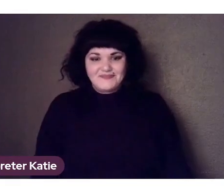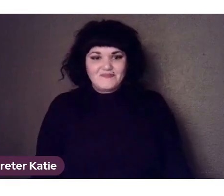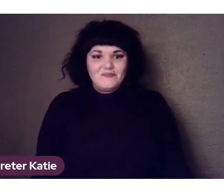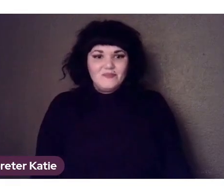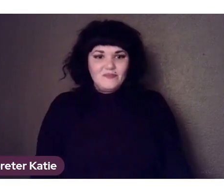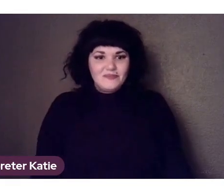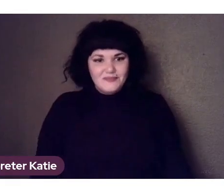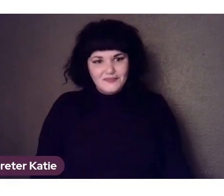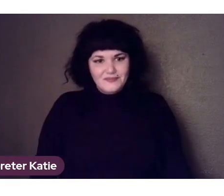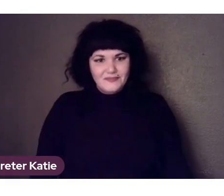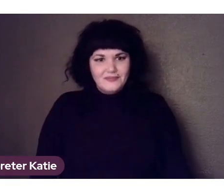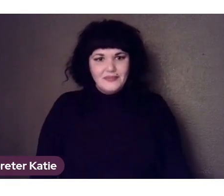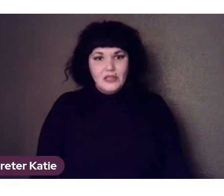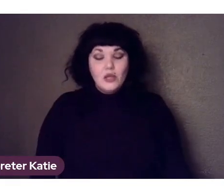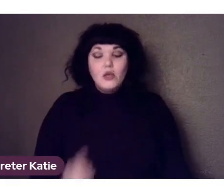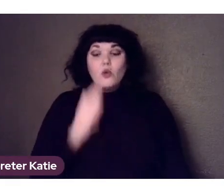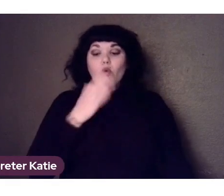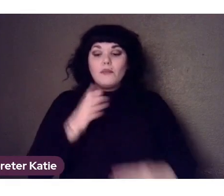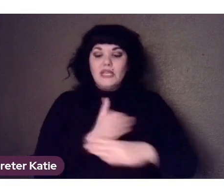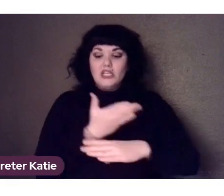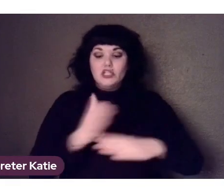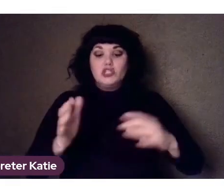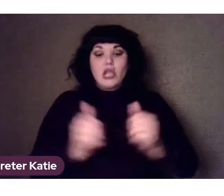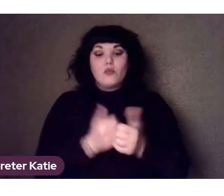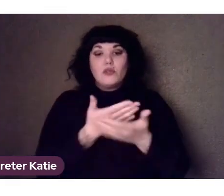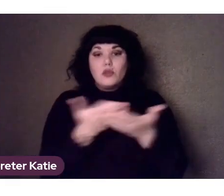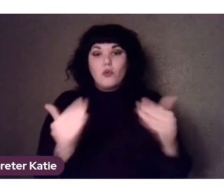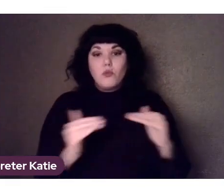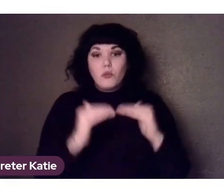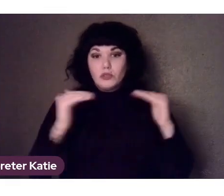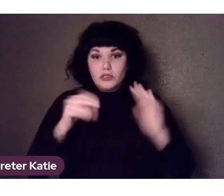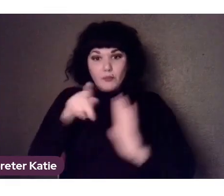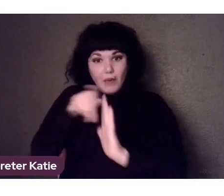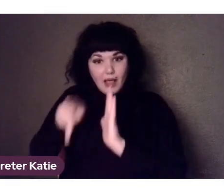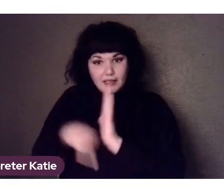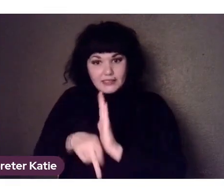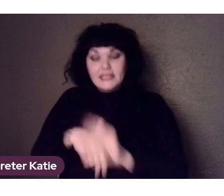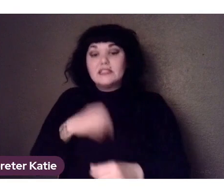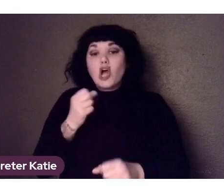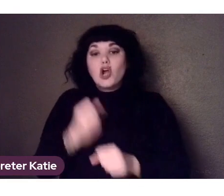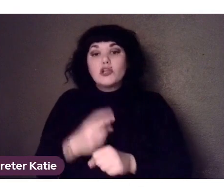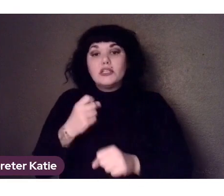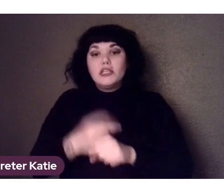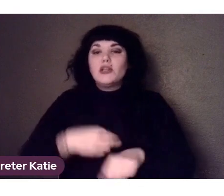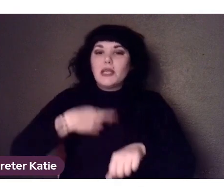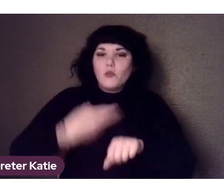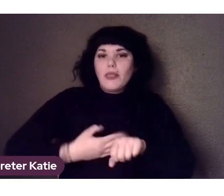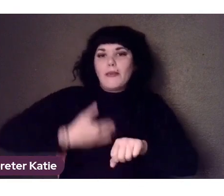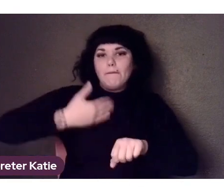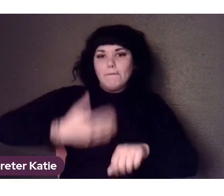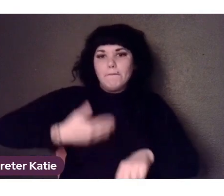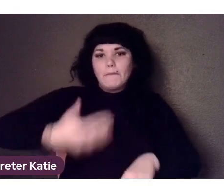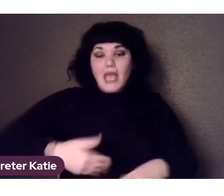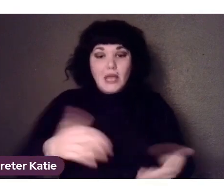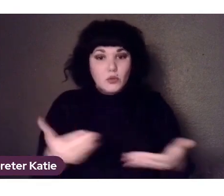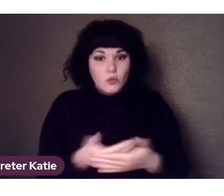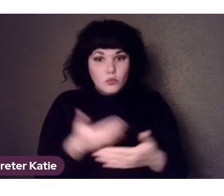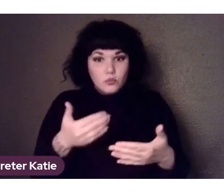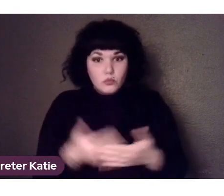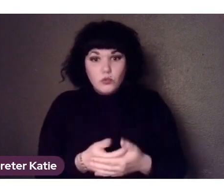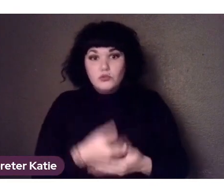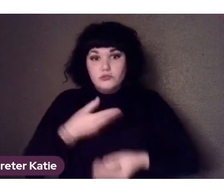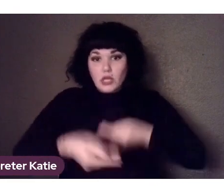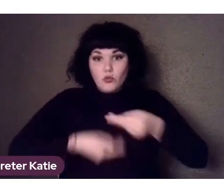We'll be sharing with you our just policies, our yearly rhythm, and the new generational impact map of how TFF